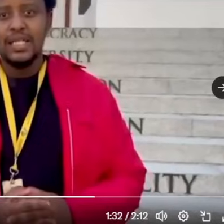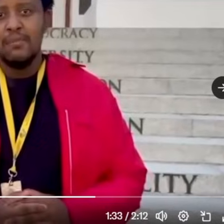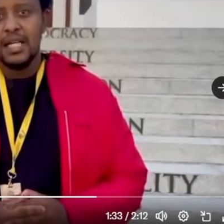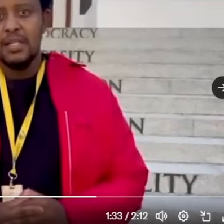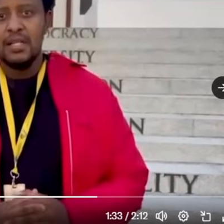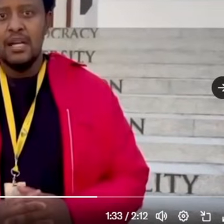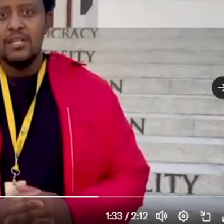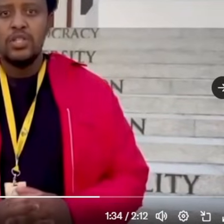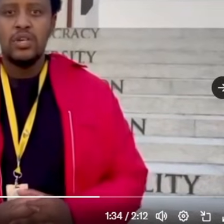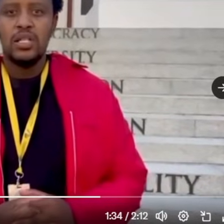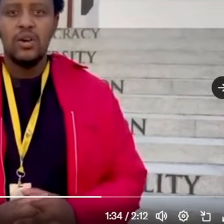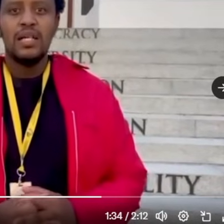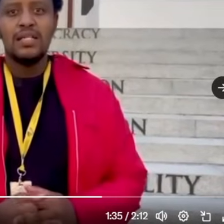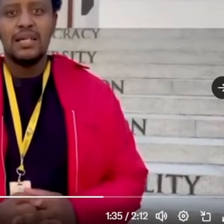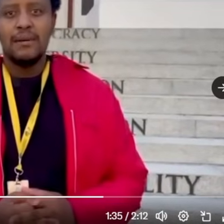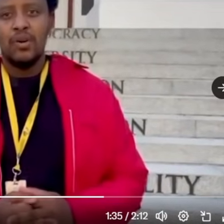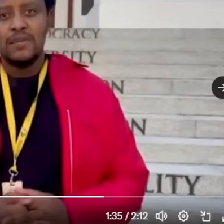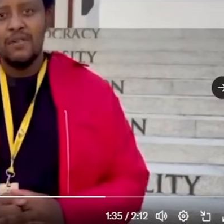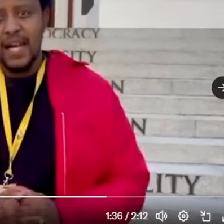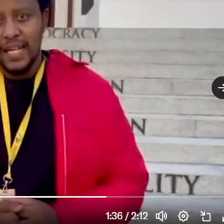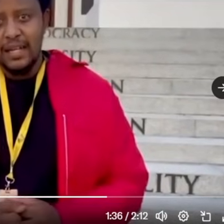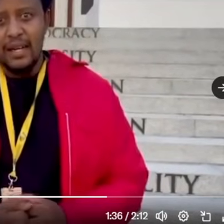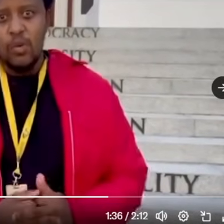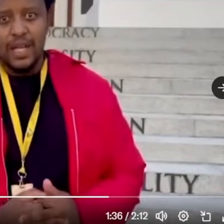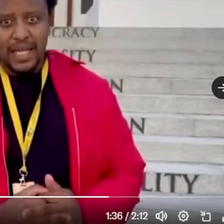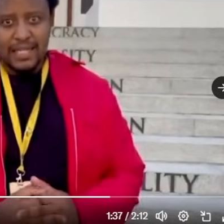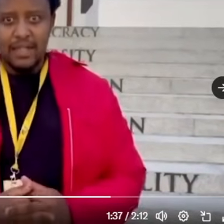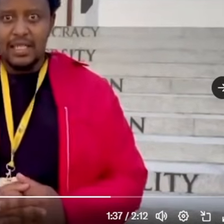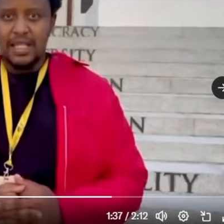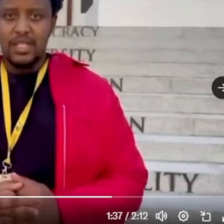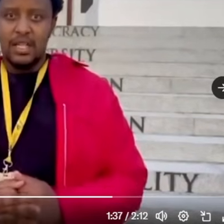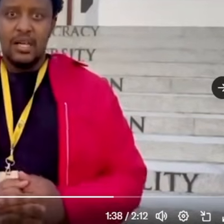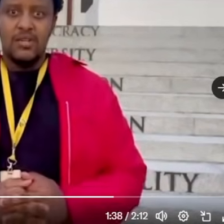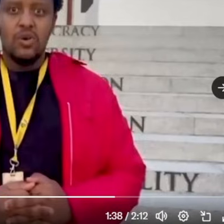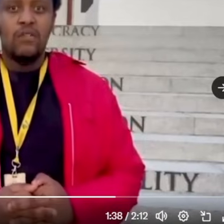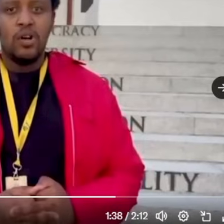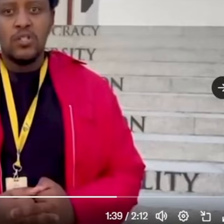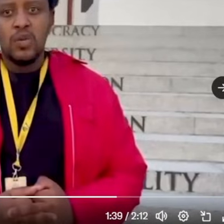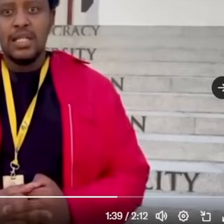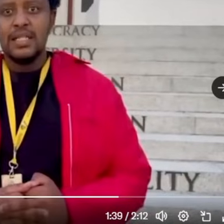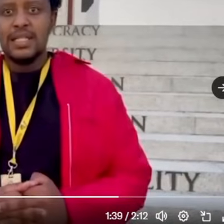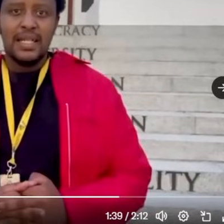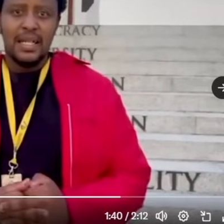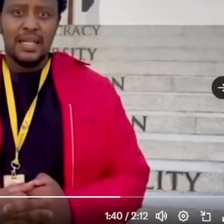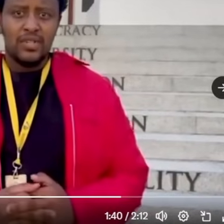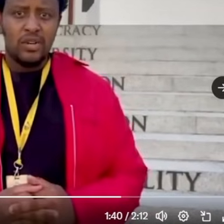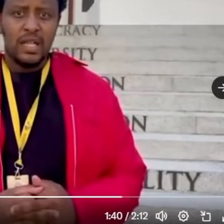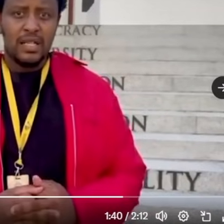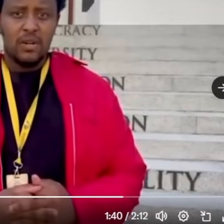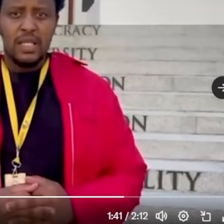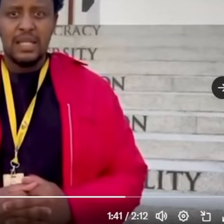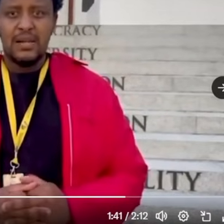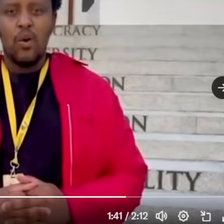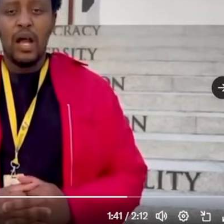Relations and that department to ensure that all necessary support is provided when they are traveling internationally. So we've also insisted that the Registrar